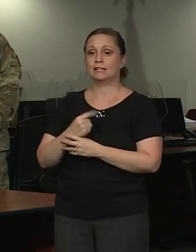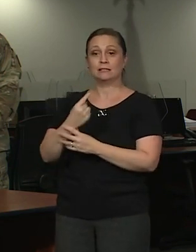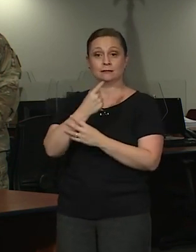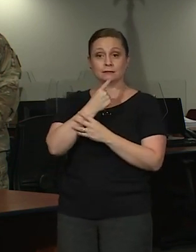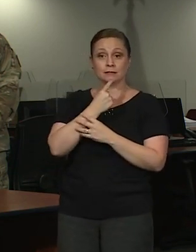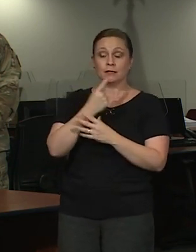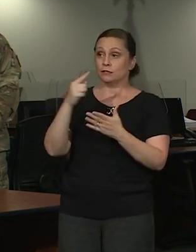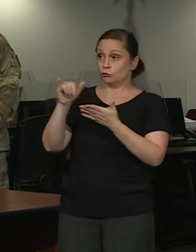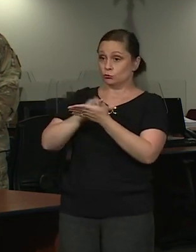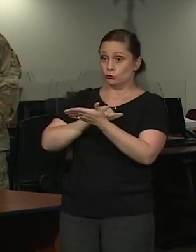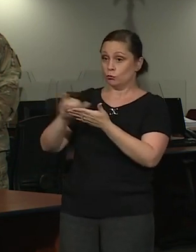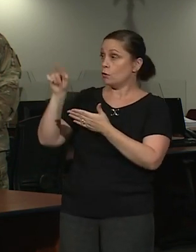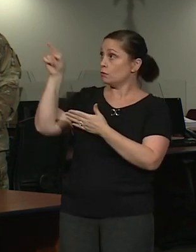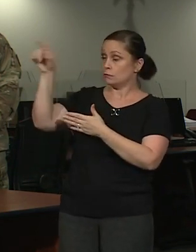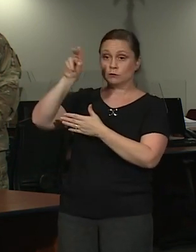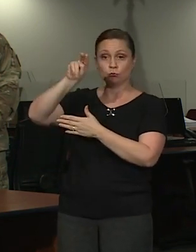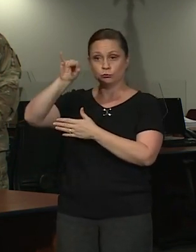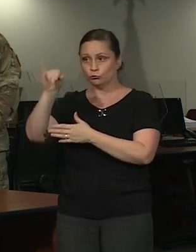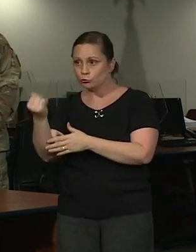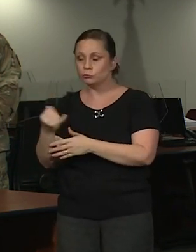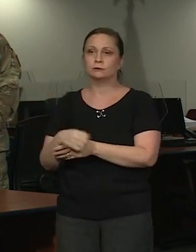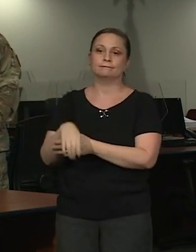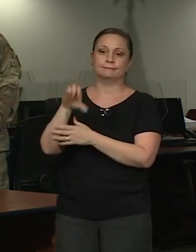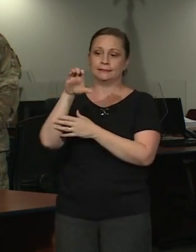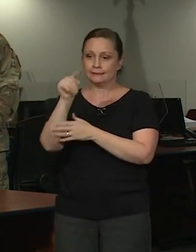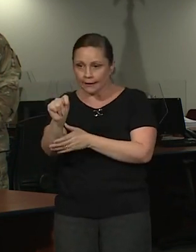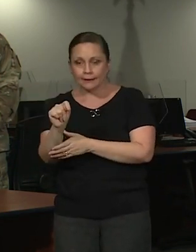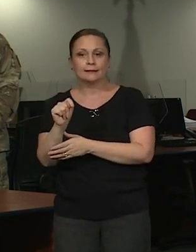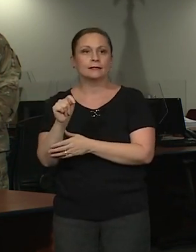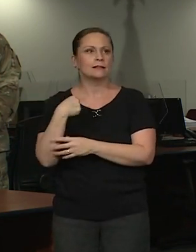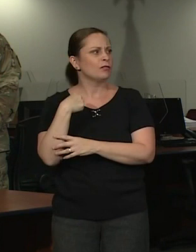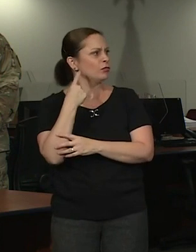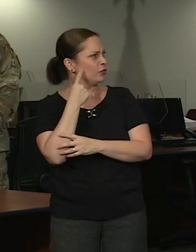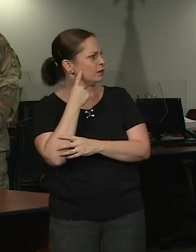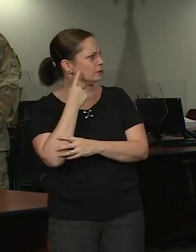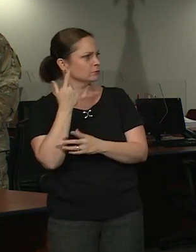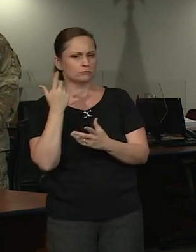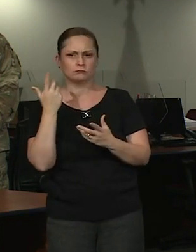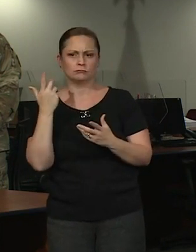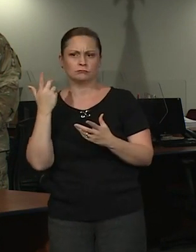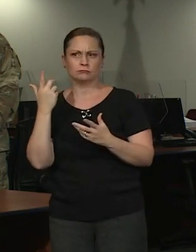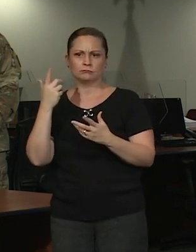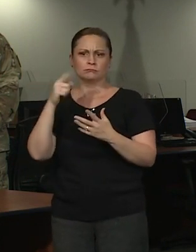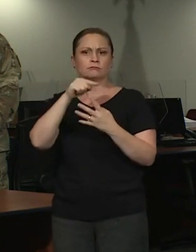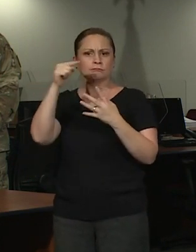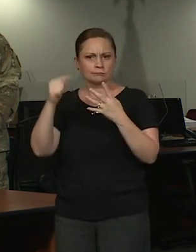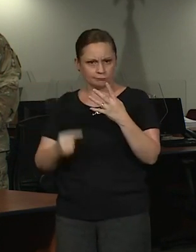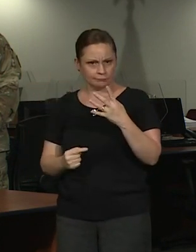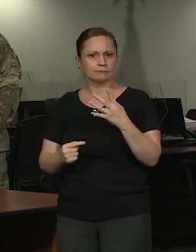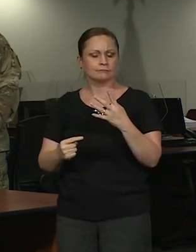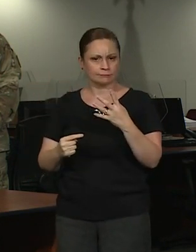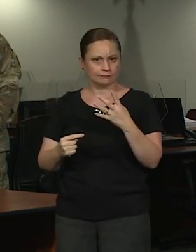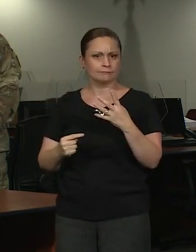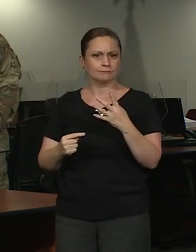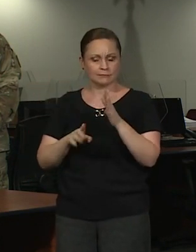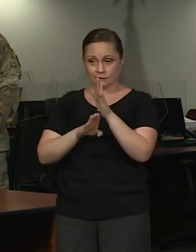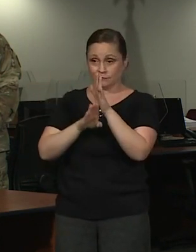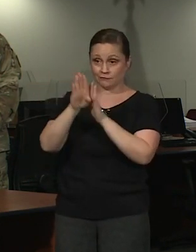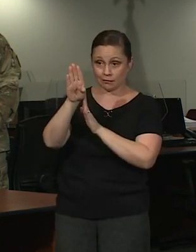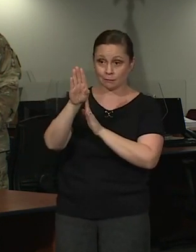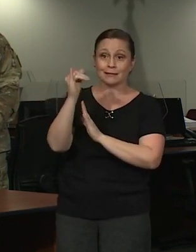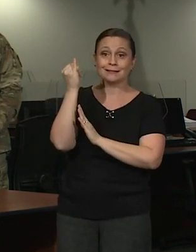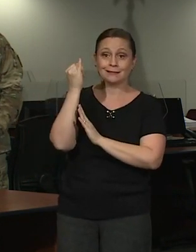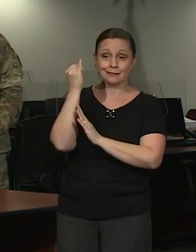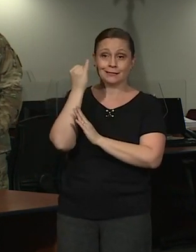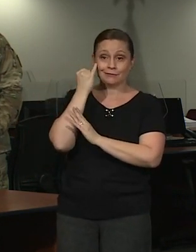New York, New Jersey, Connecticut, and I think those were the ones that have developed a formula for if an